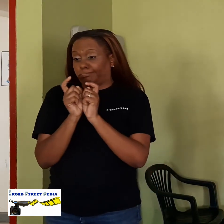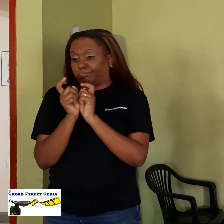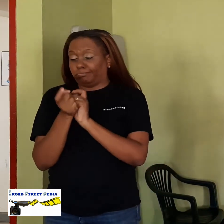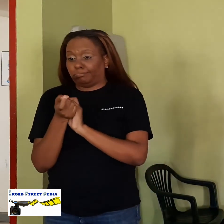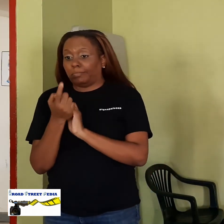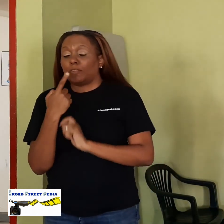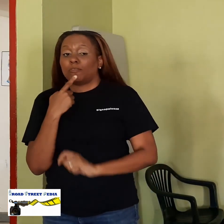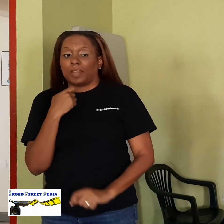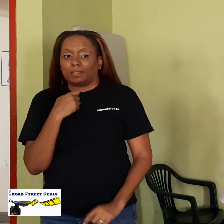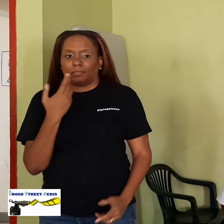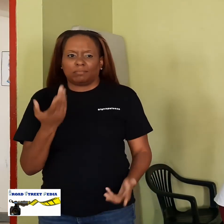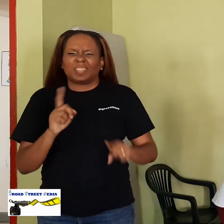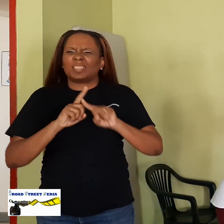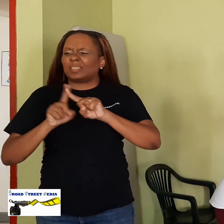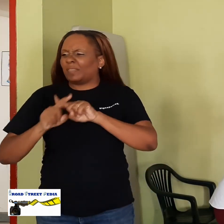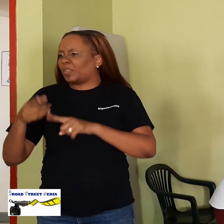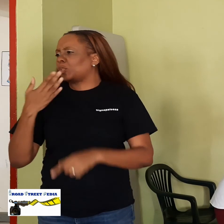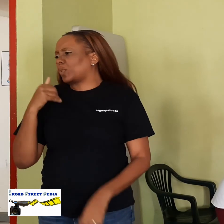is red.